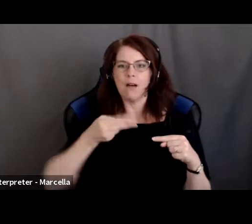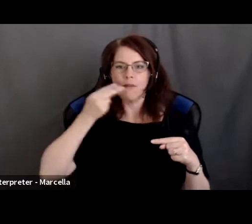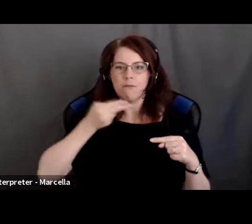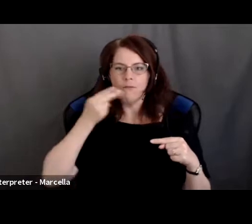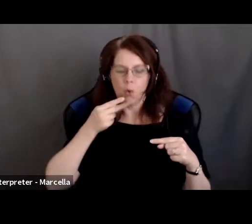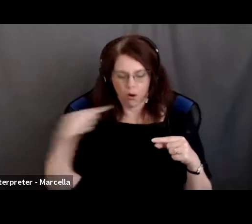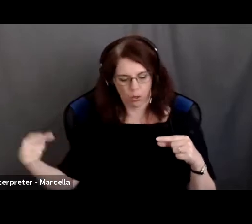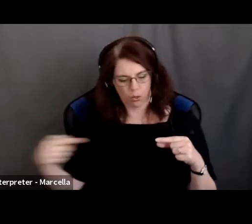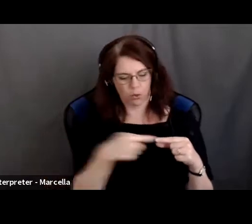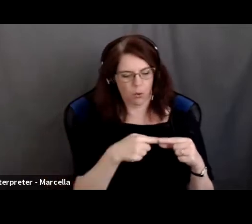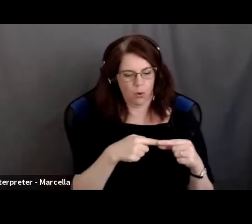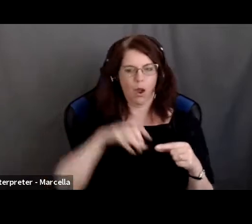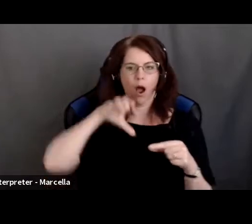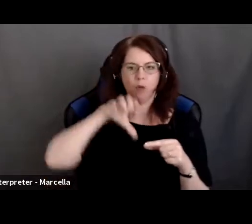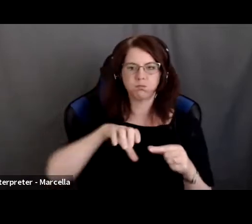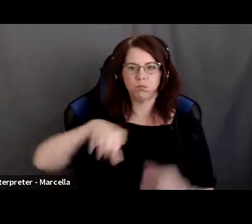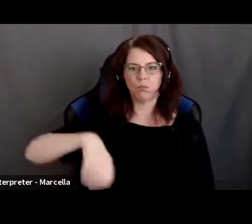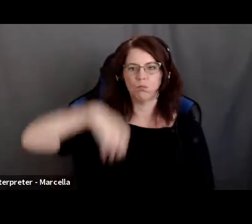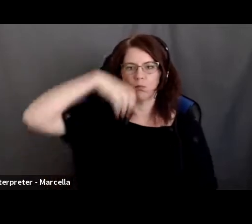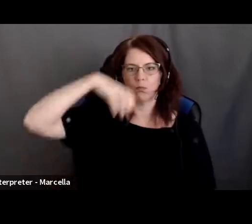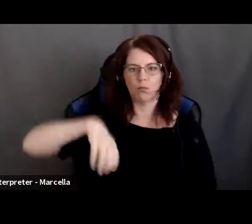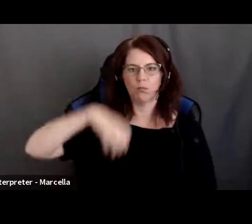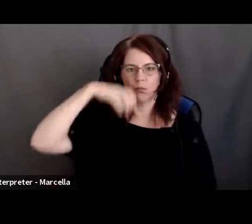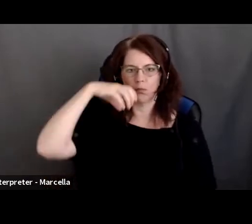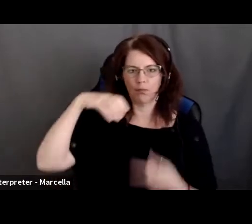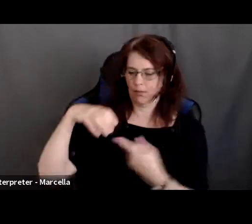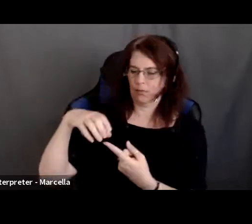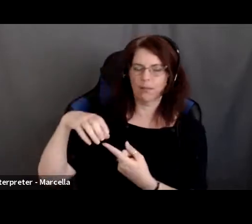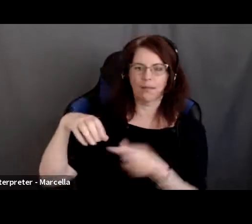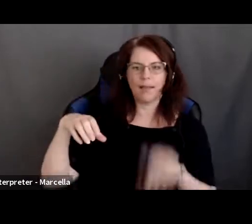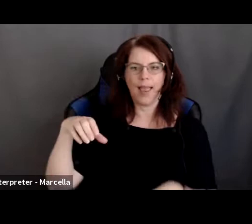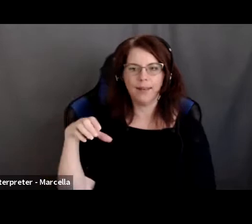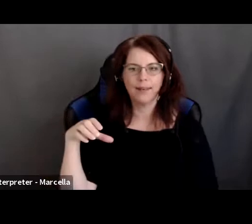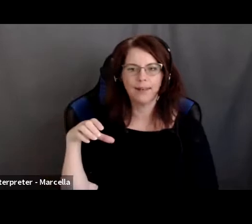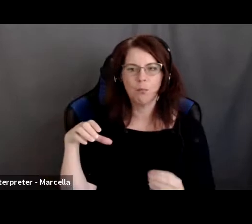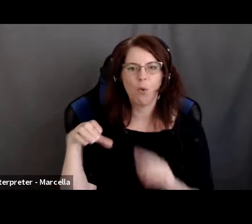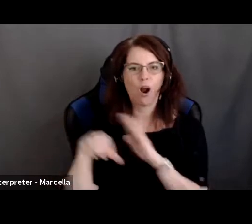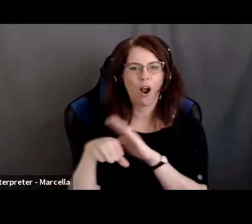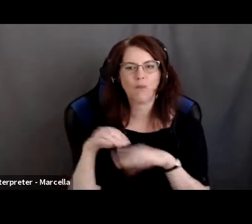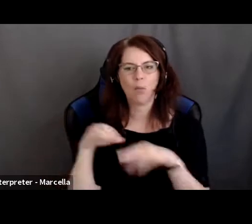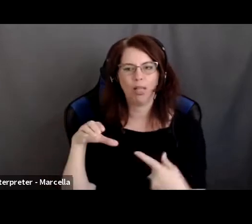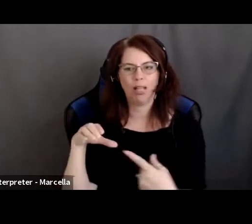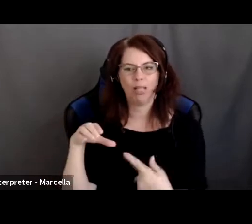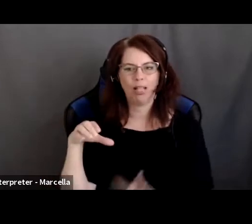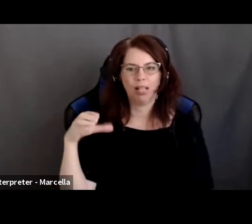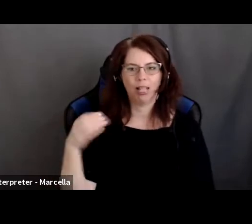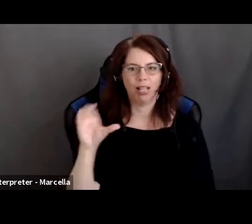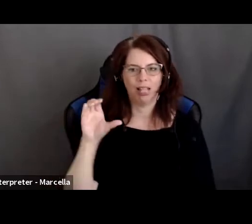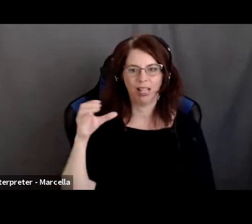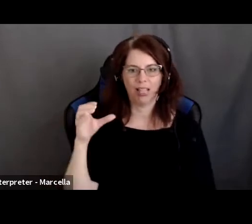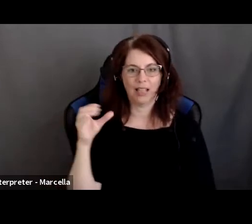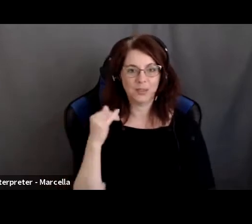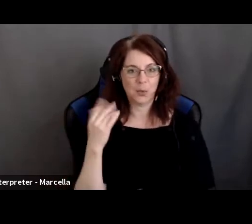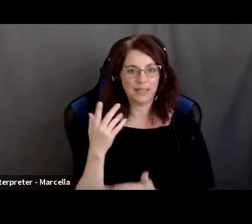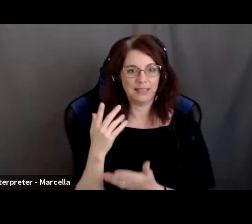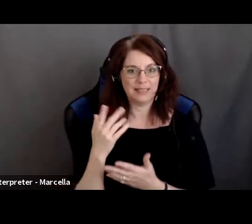spoon or that fork through it, and that widens the grip so that it's more comfortable to eat with. Oftentimes, if somebody does have some